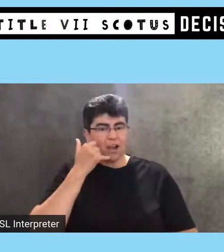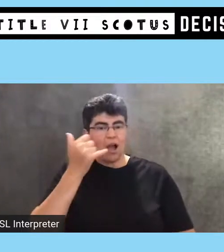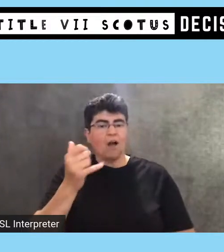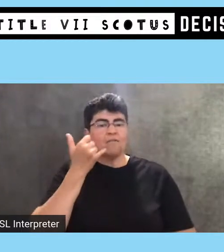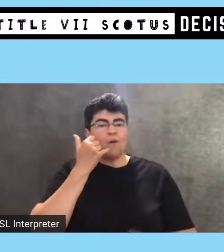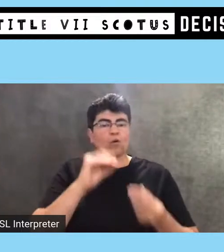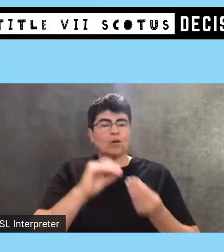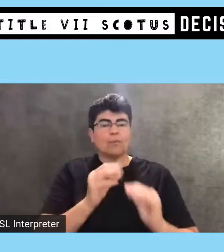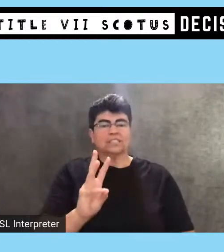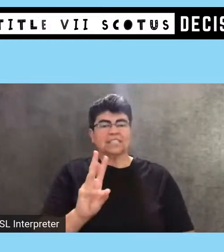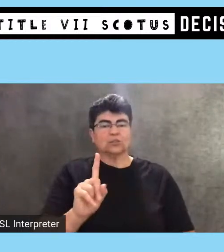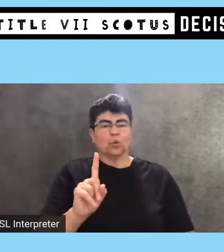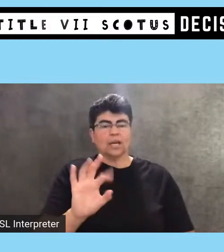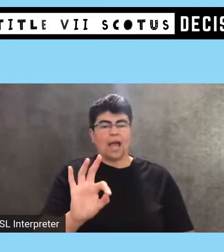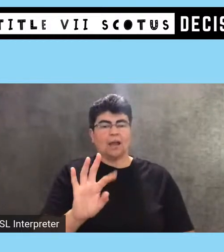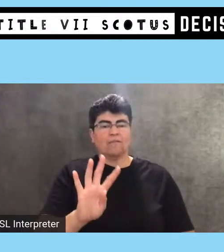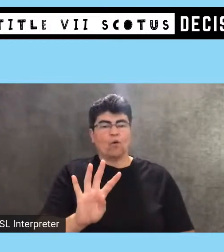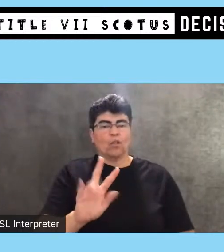number is